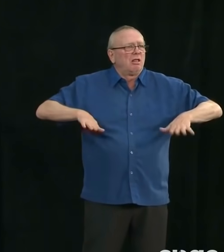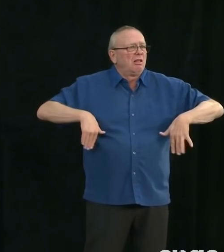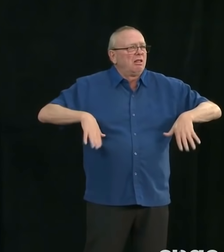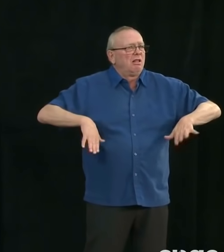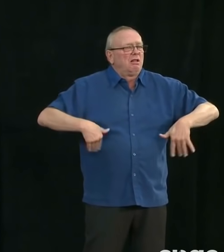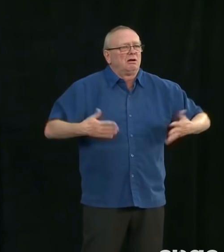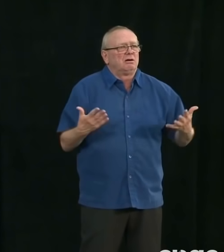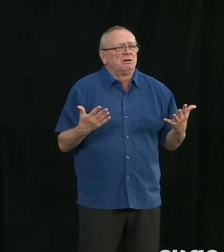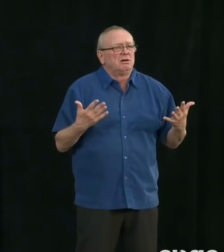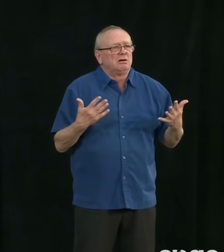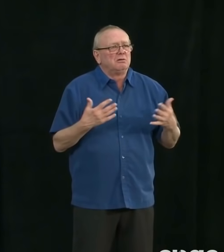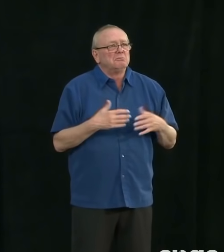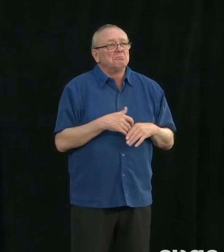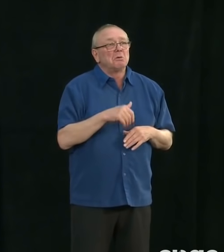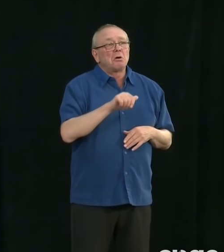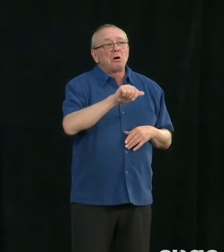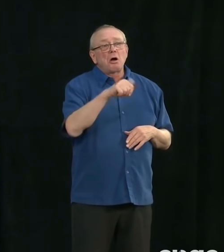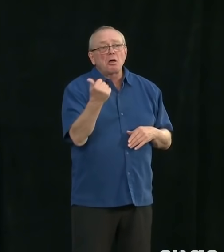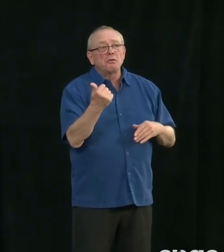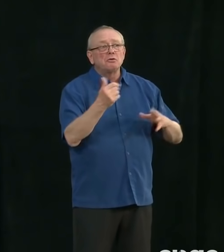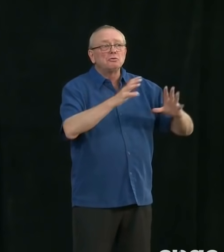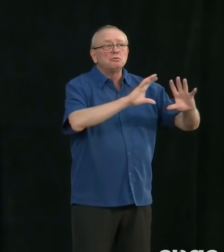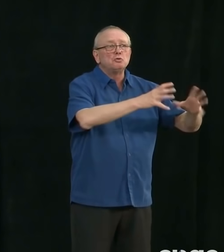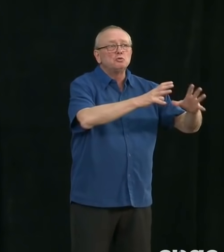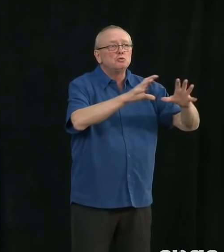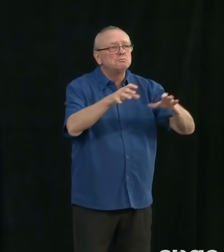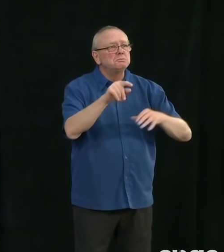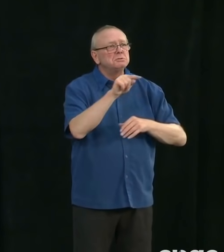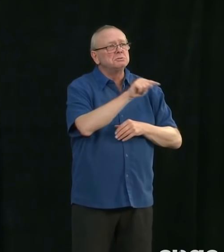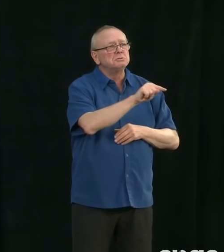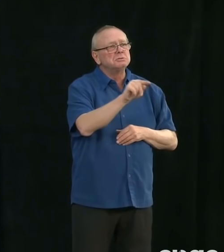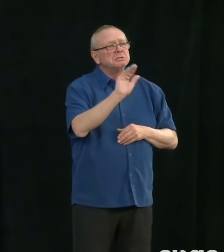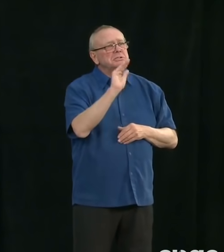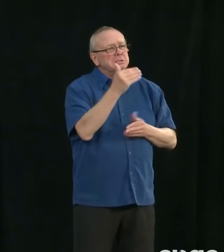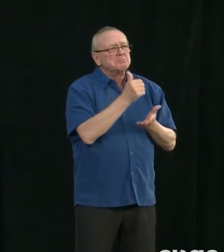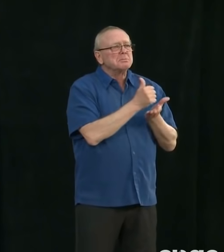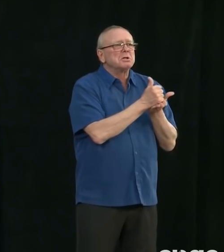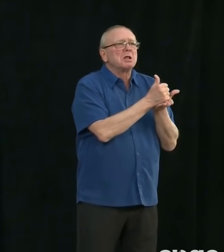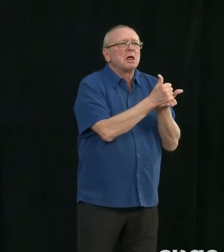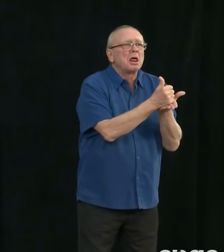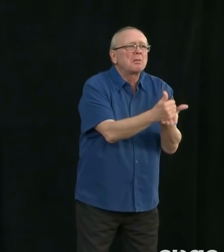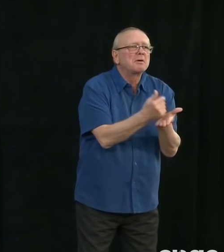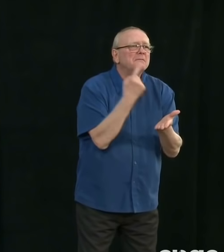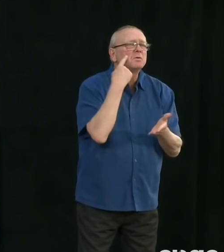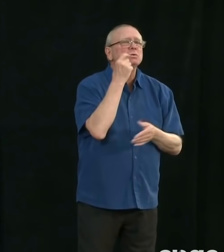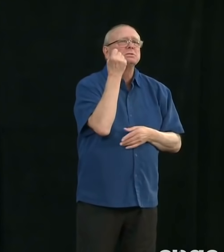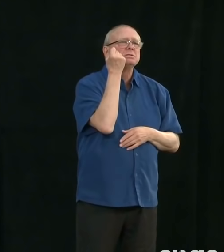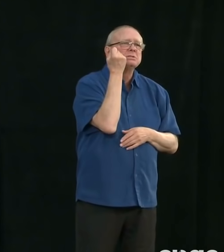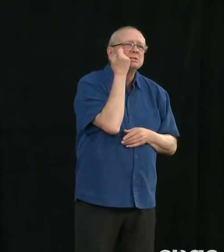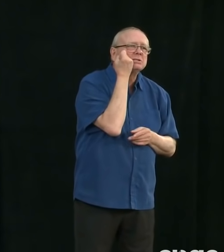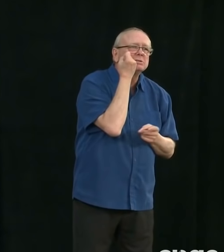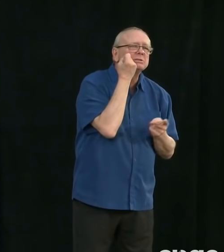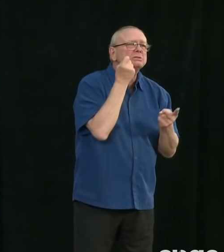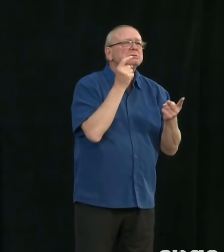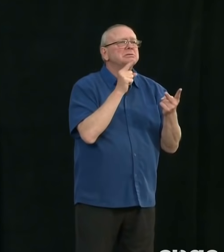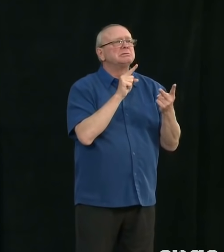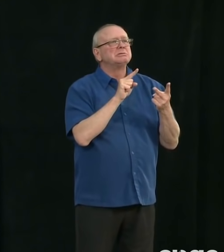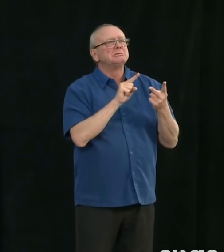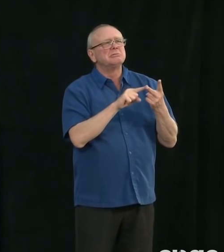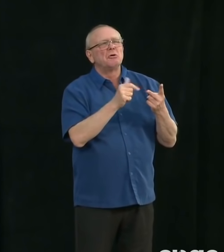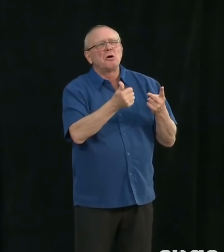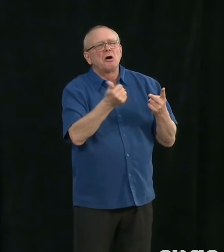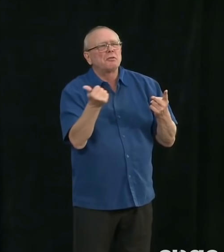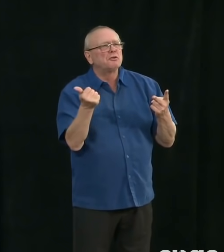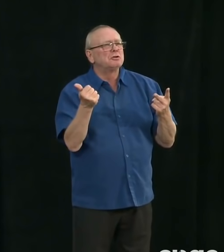that are helping other businesses like dental associations and that kind of thing, small business owners don't have that kind of